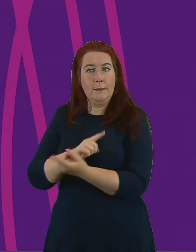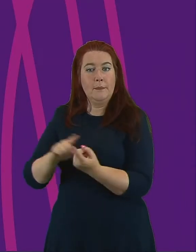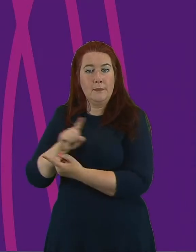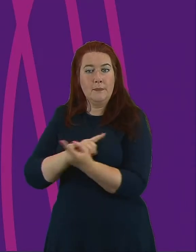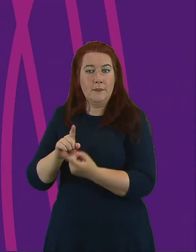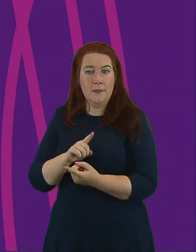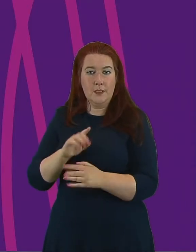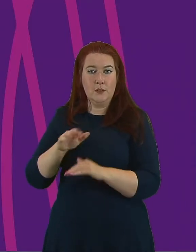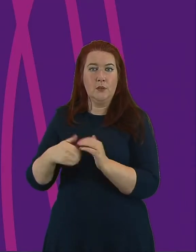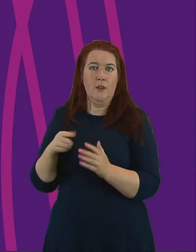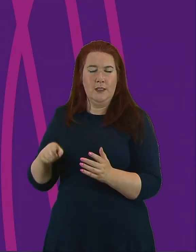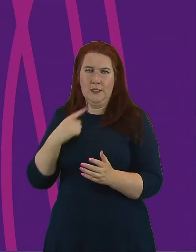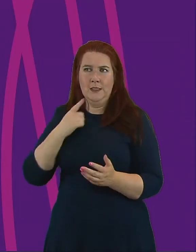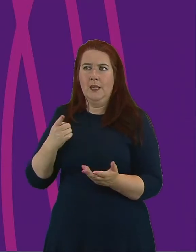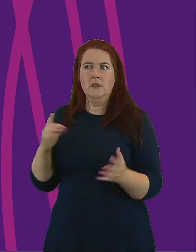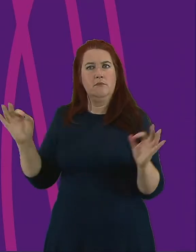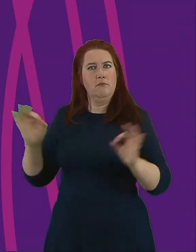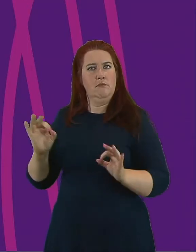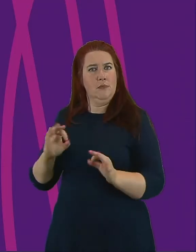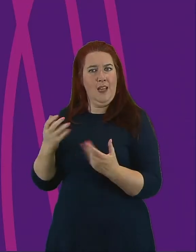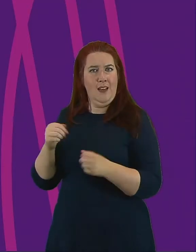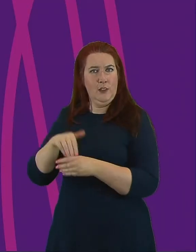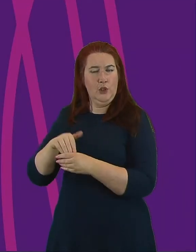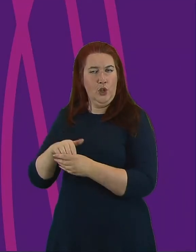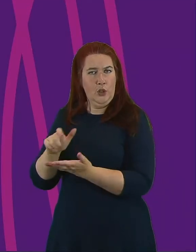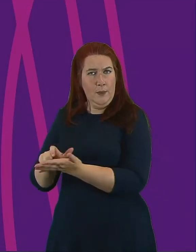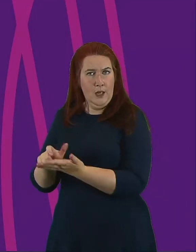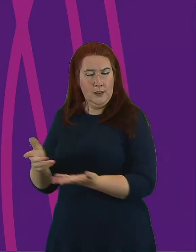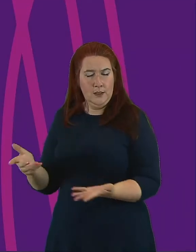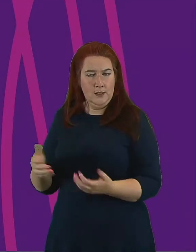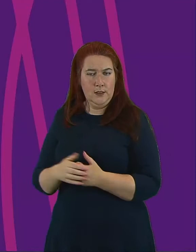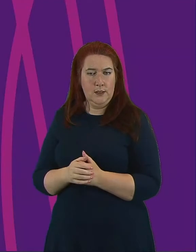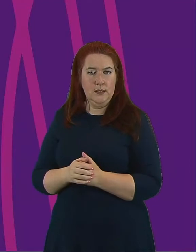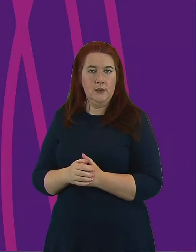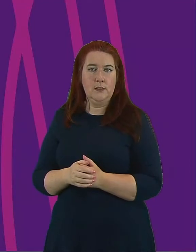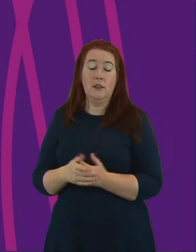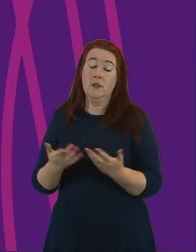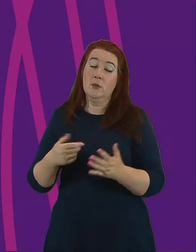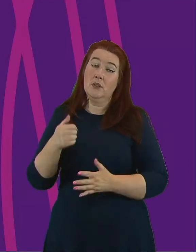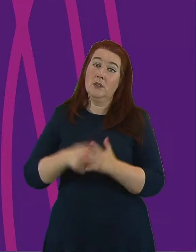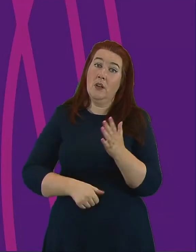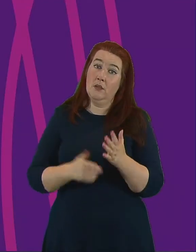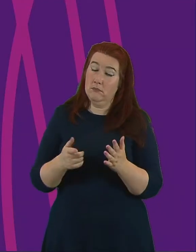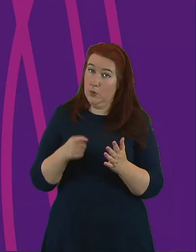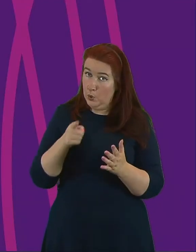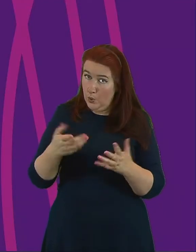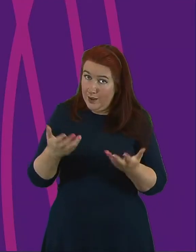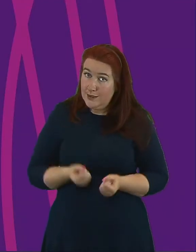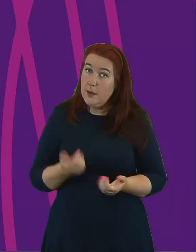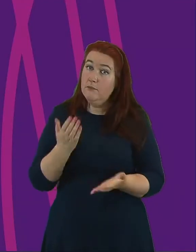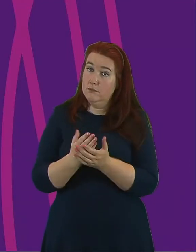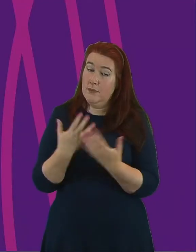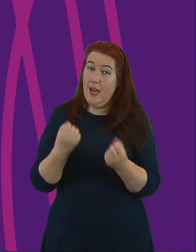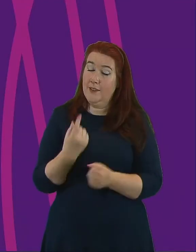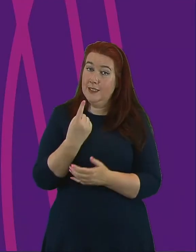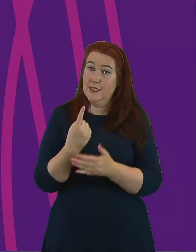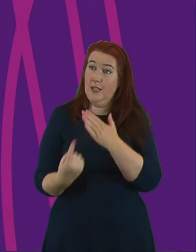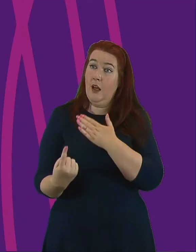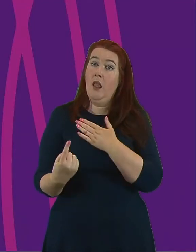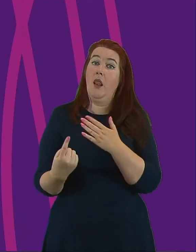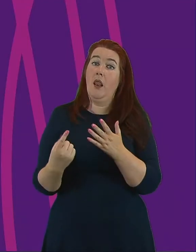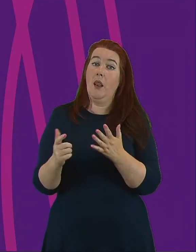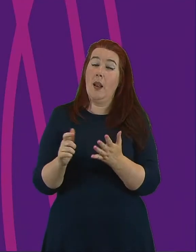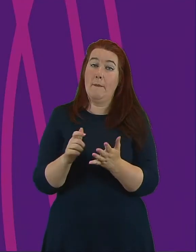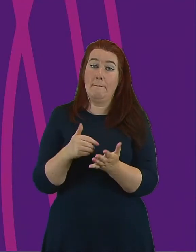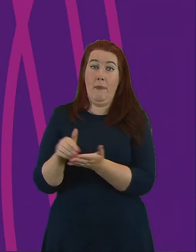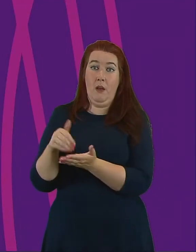spurious grounds there was no such thing. So as a starting point, does the Cabinet Secretary now accept there is a single market and it's his position that puts